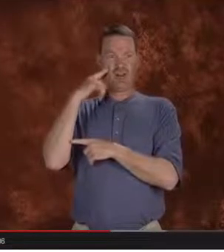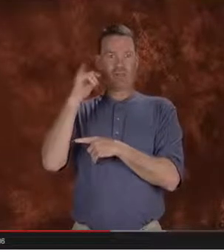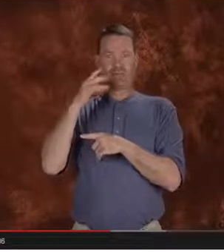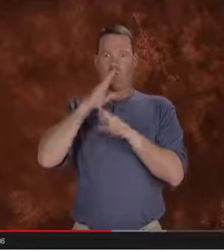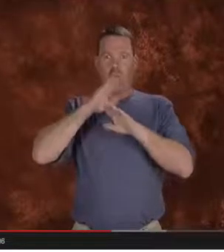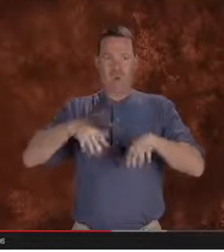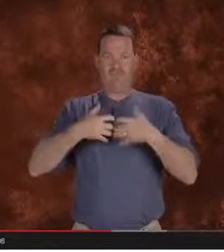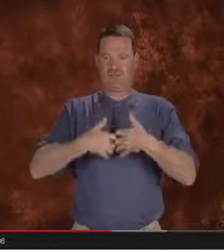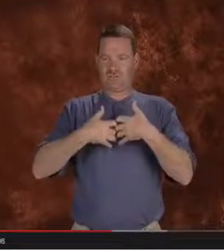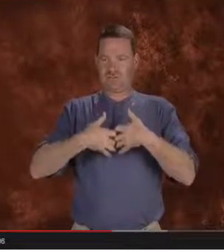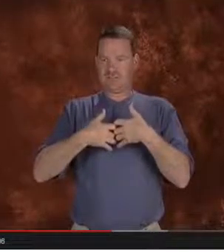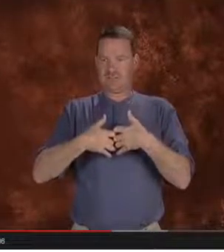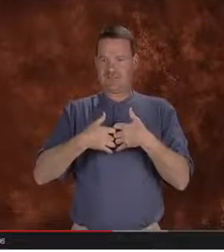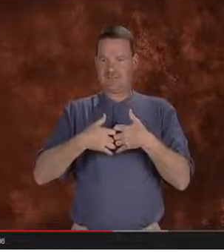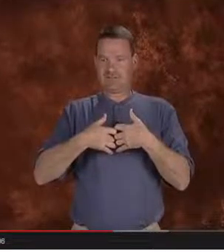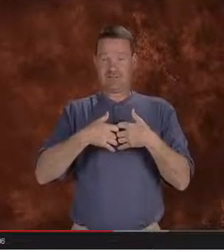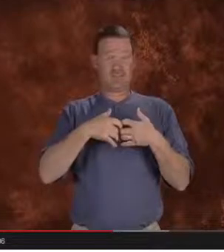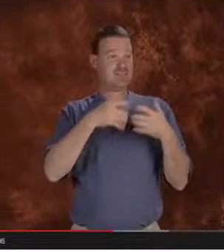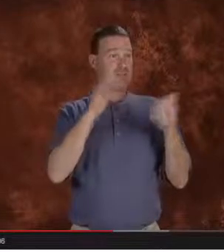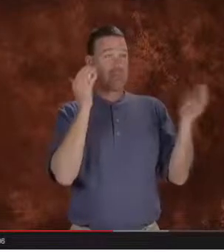It's really fascinating.